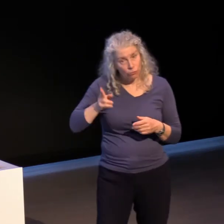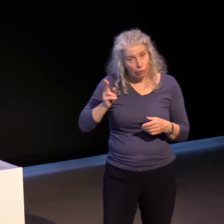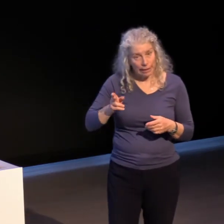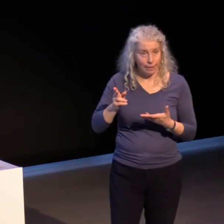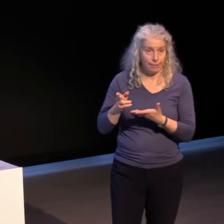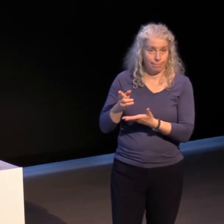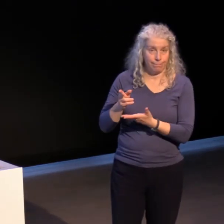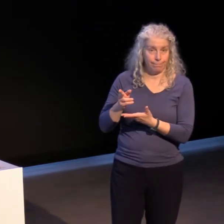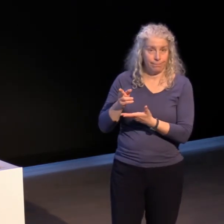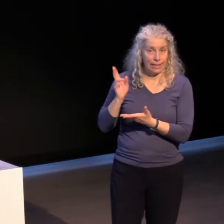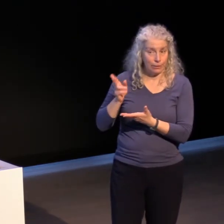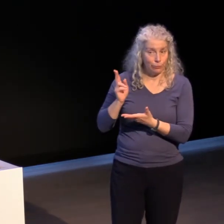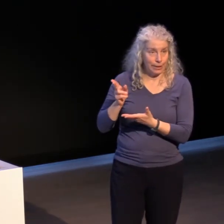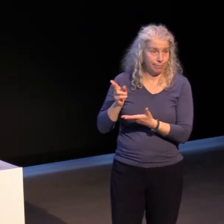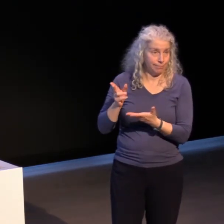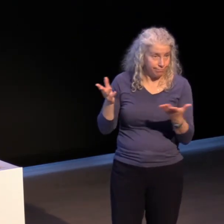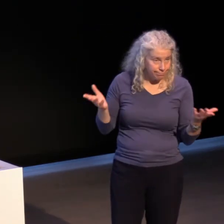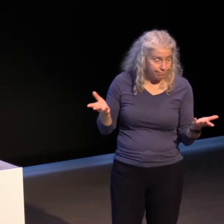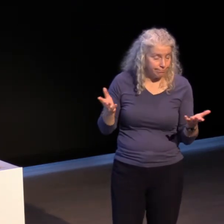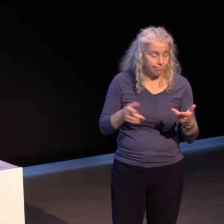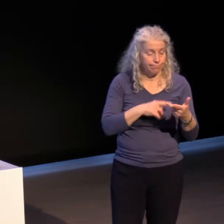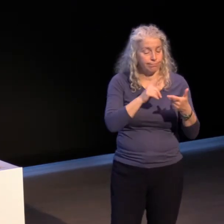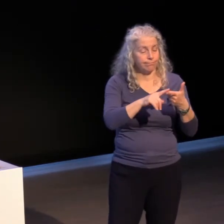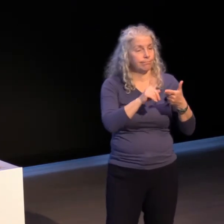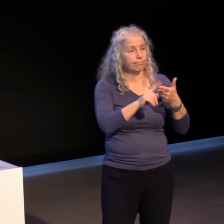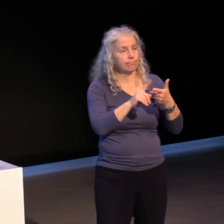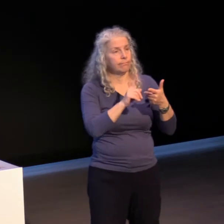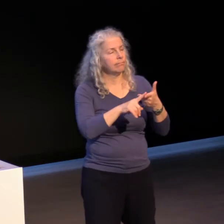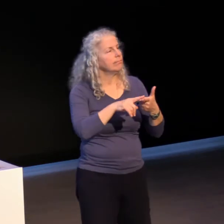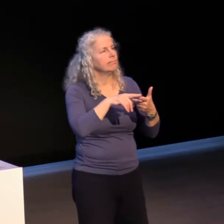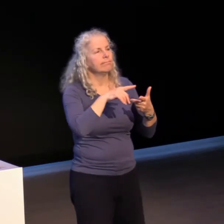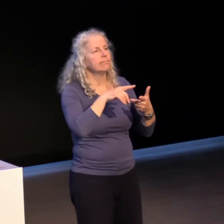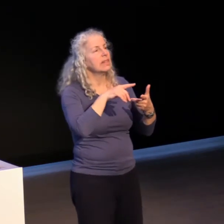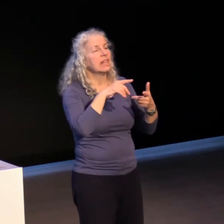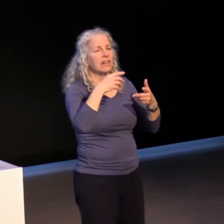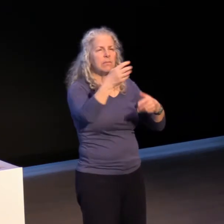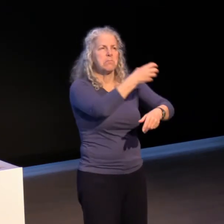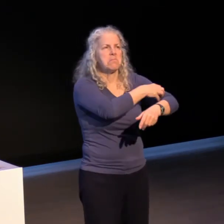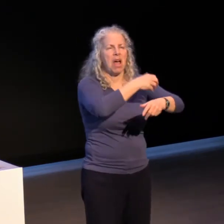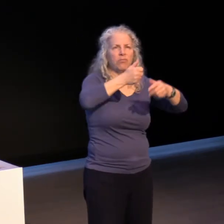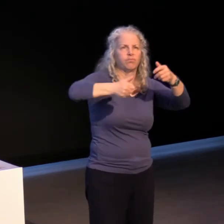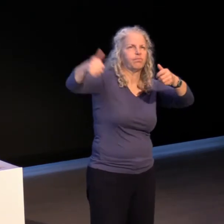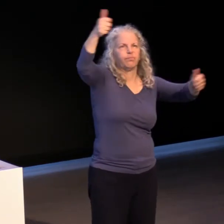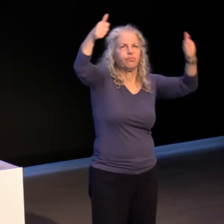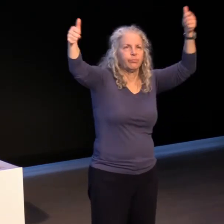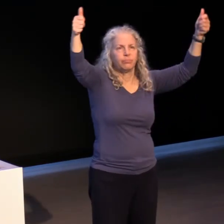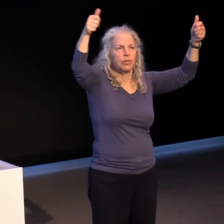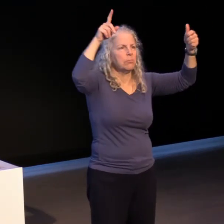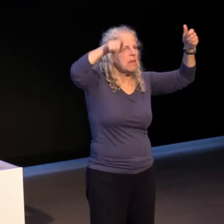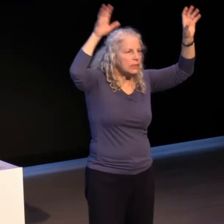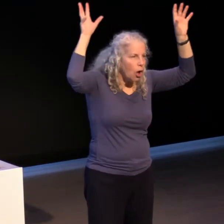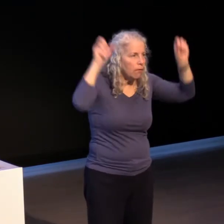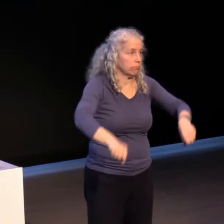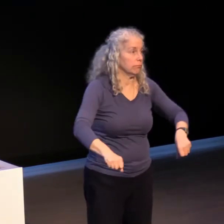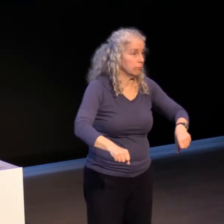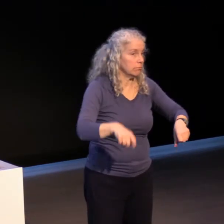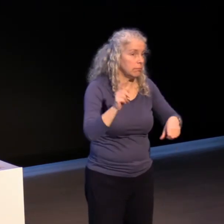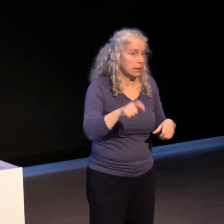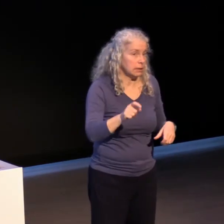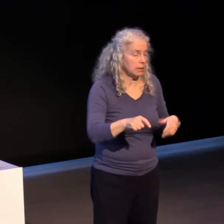history. Two, the urgency of dismantling power structures. And three, not